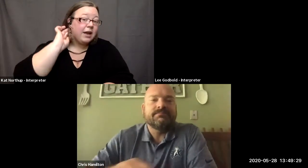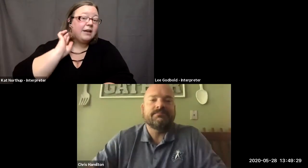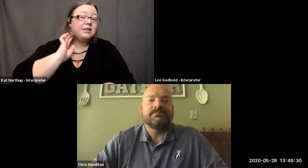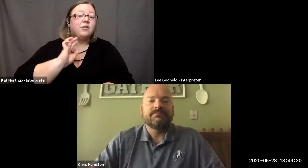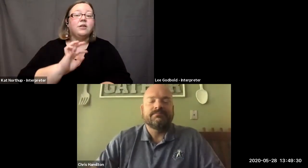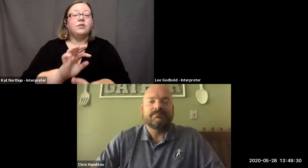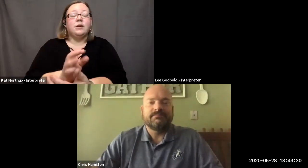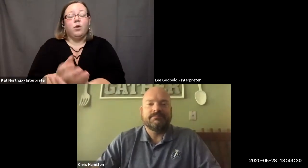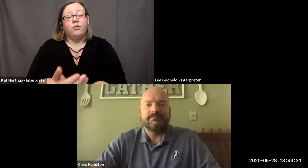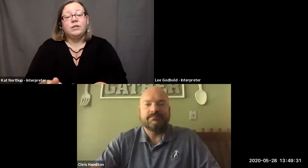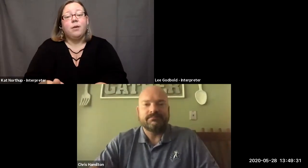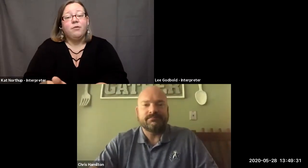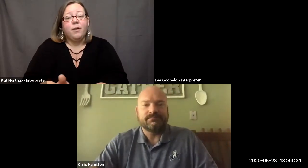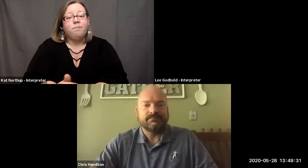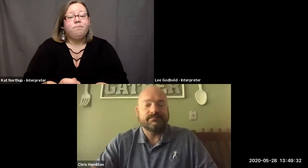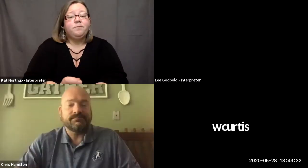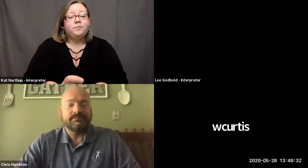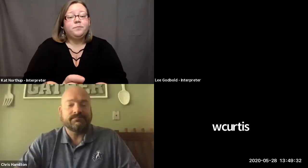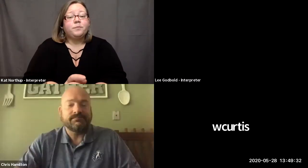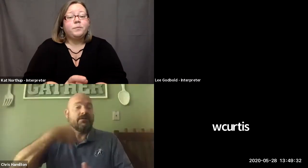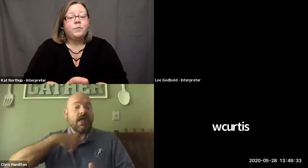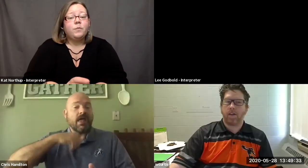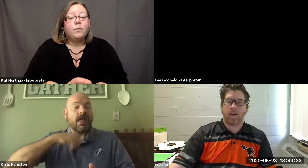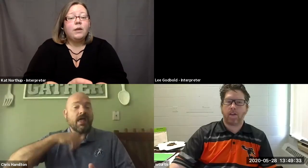I definitely understand where everyone's coming from.